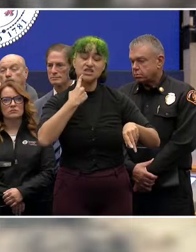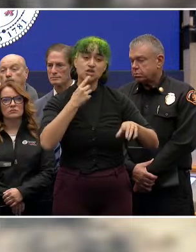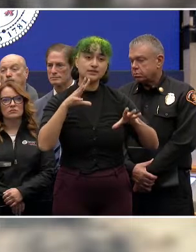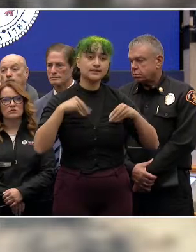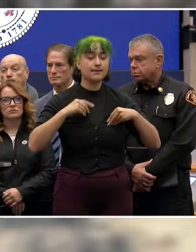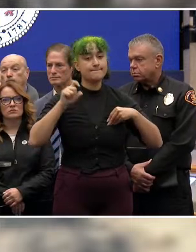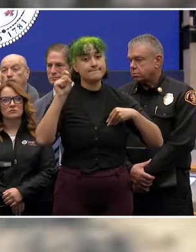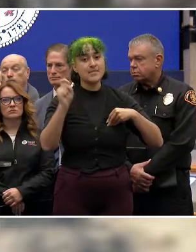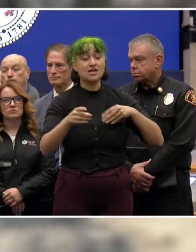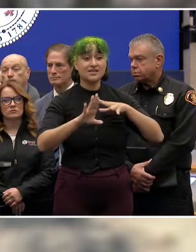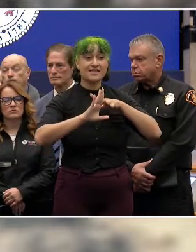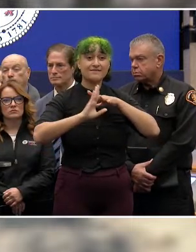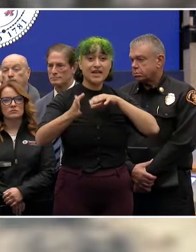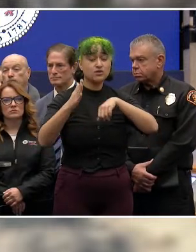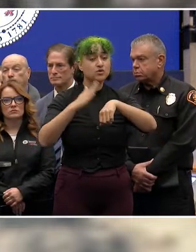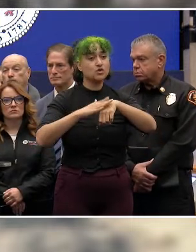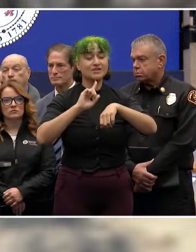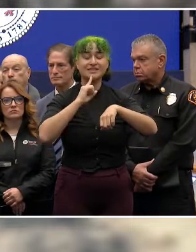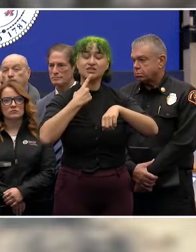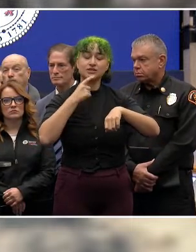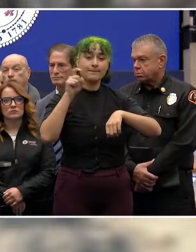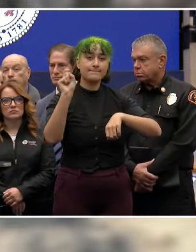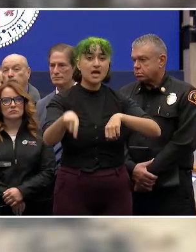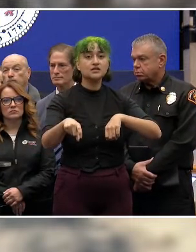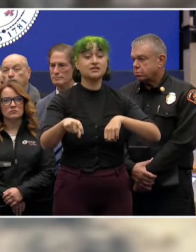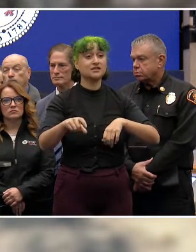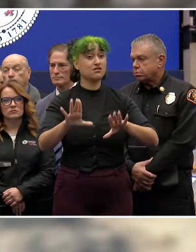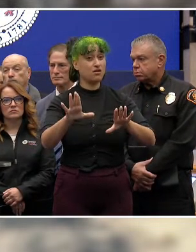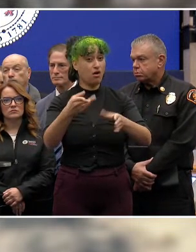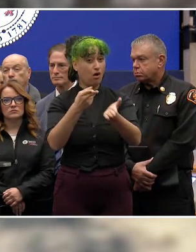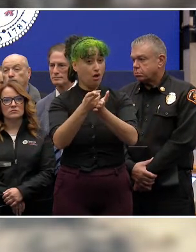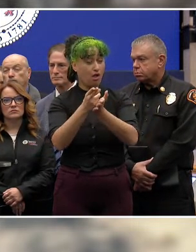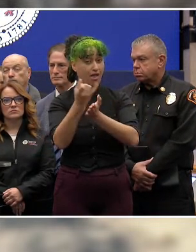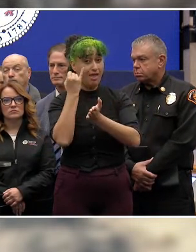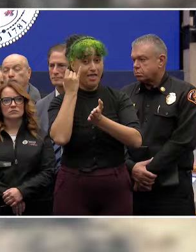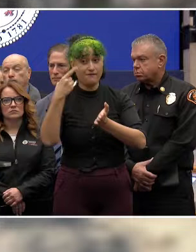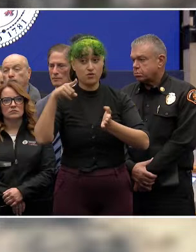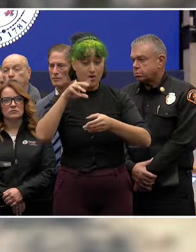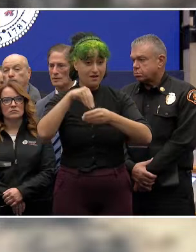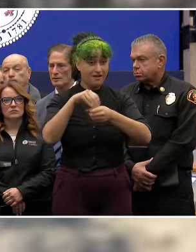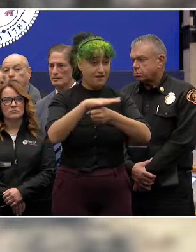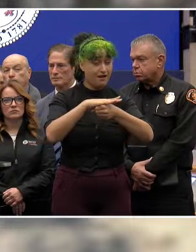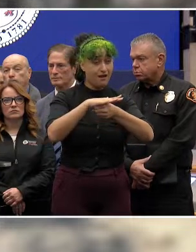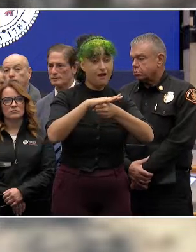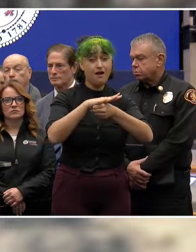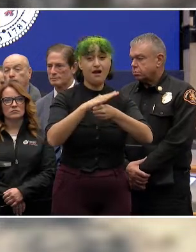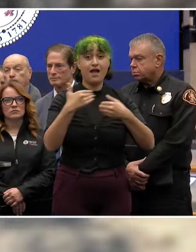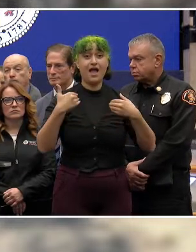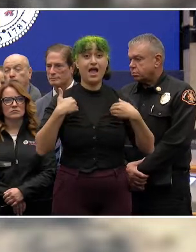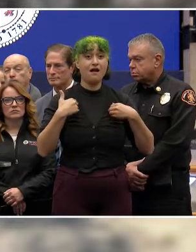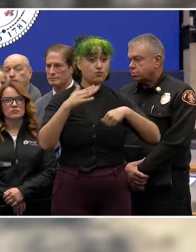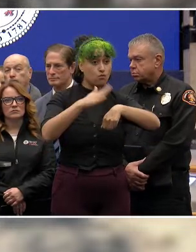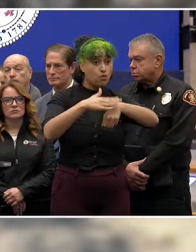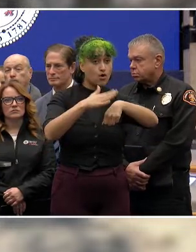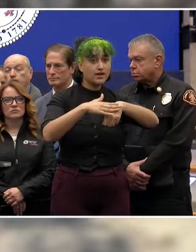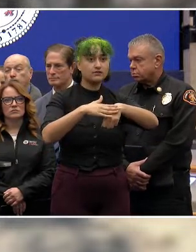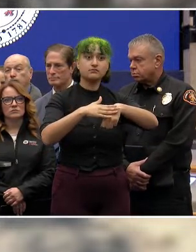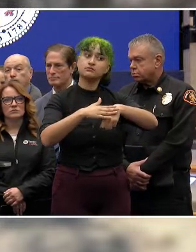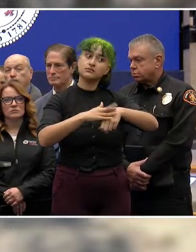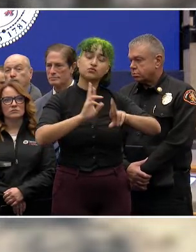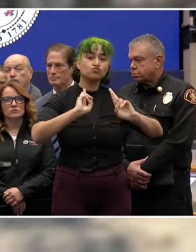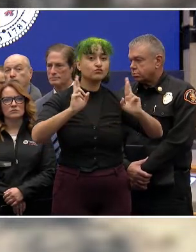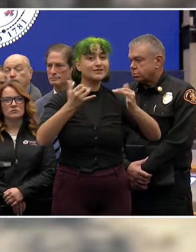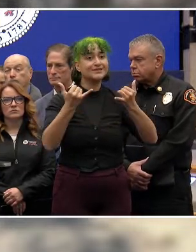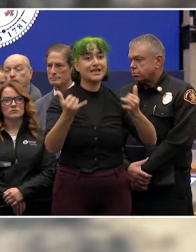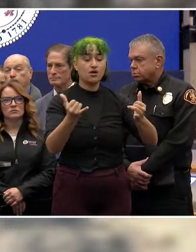and the evacuation notices seriously. And frankly, if you are in an area where there is a warning, get